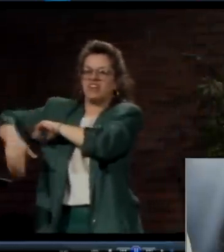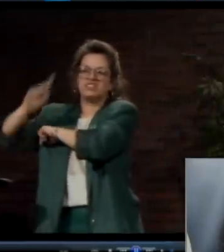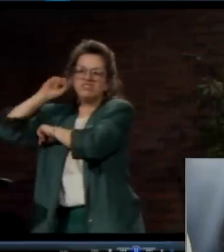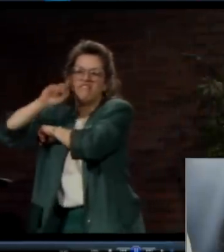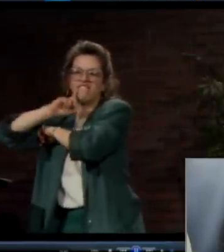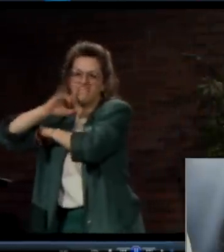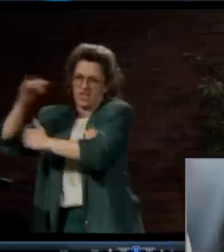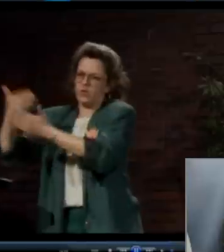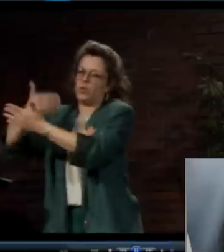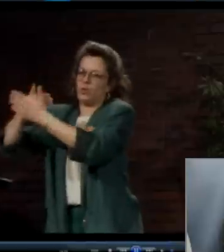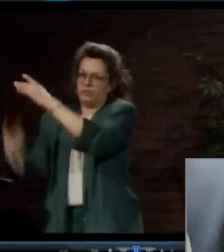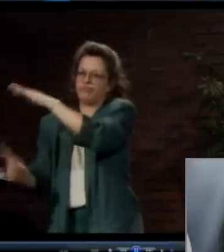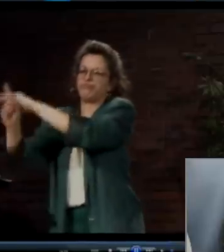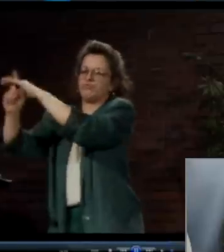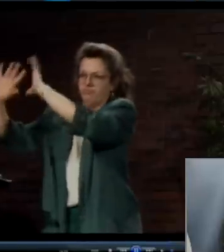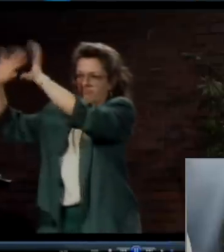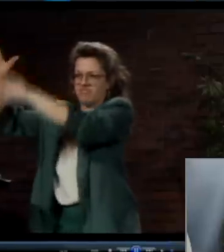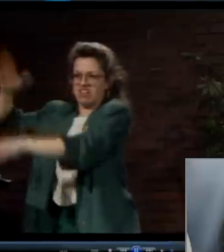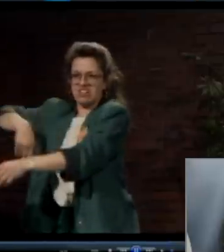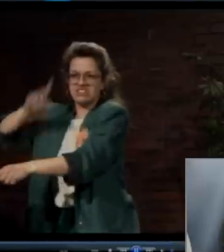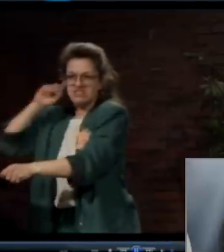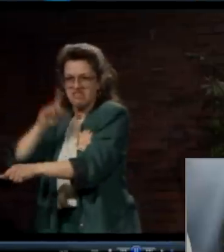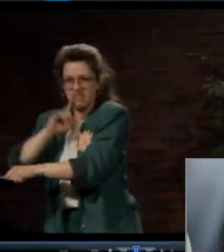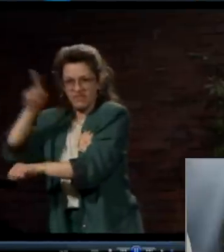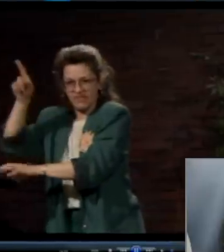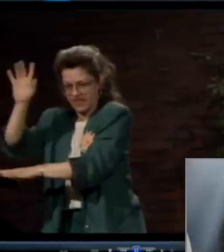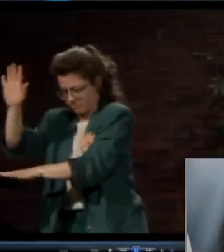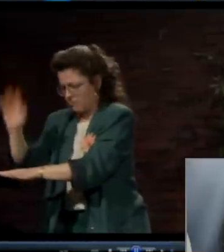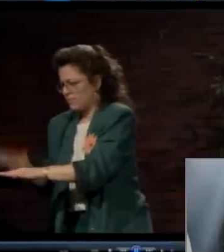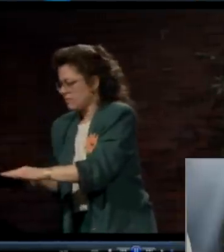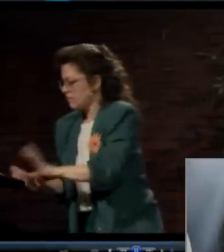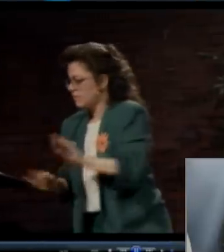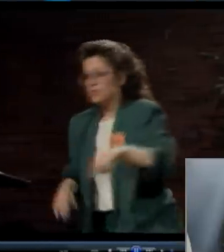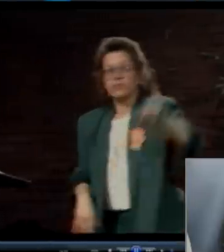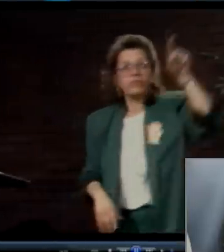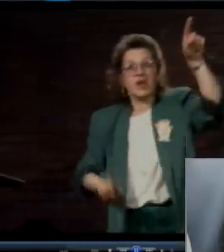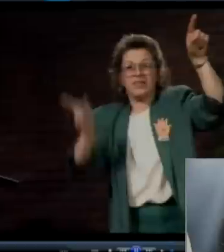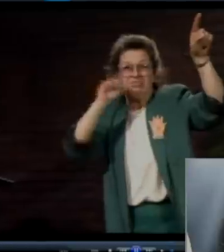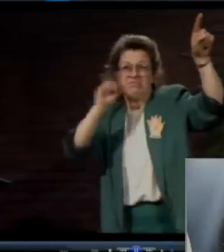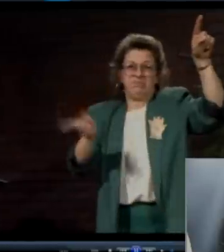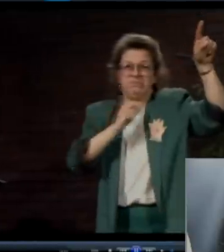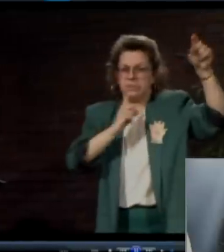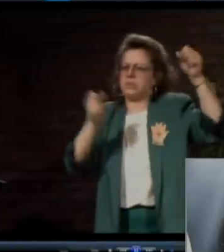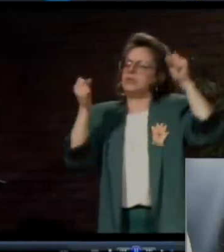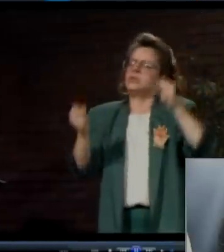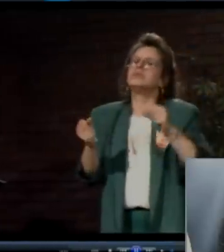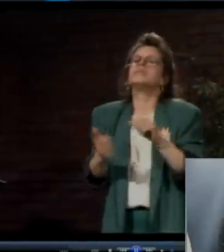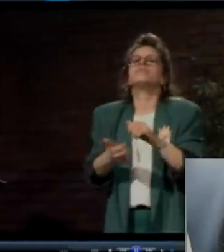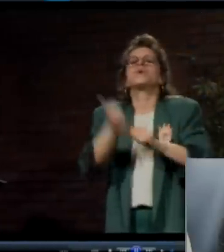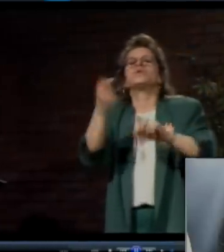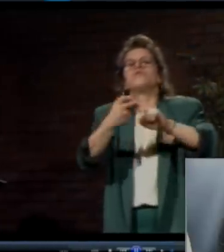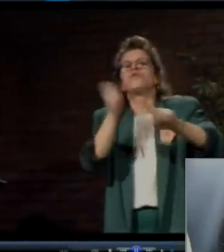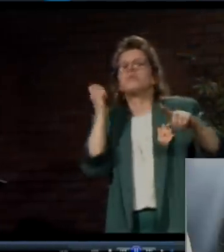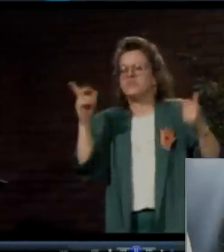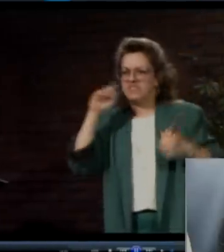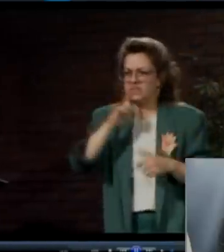group that are late deafened people, where they recently have lost their hearing.